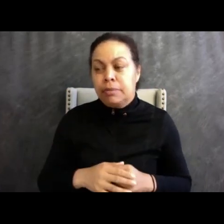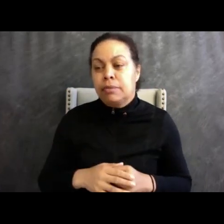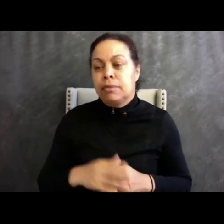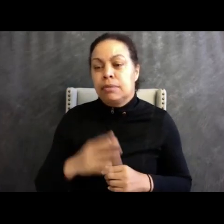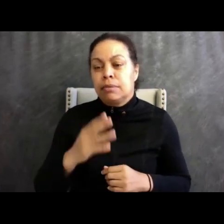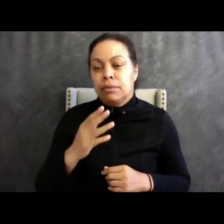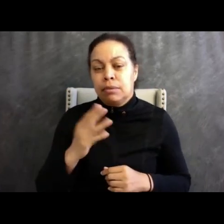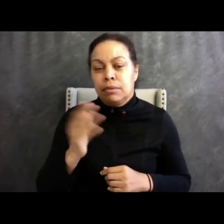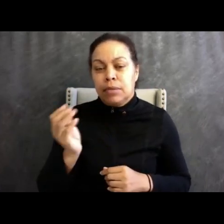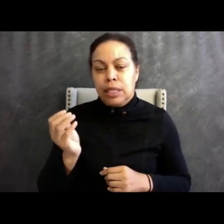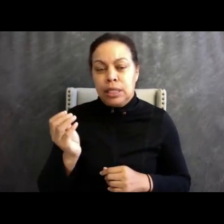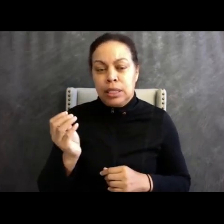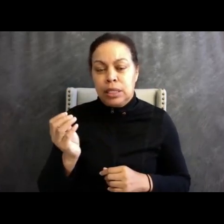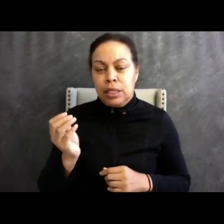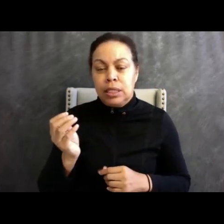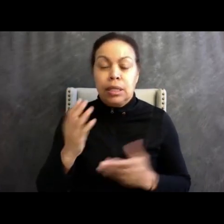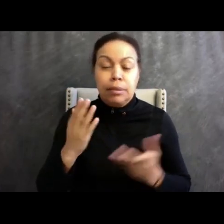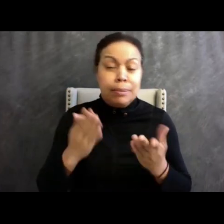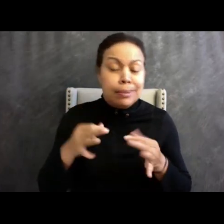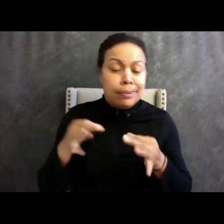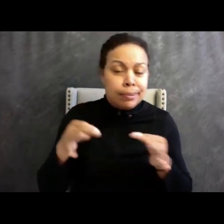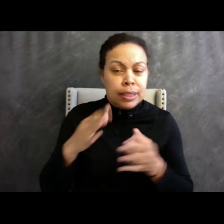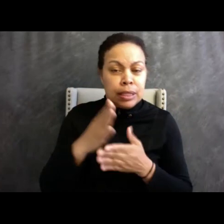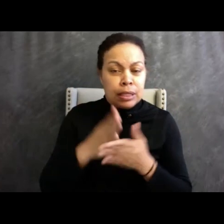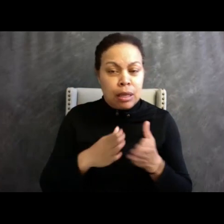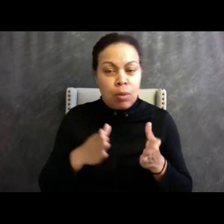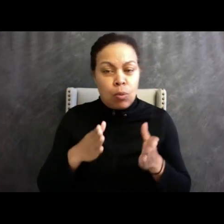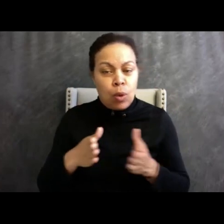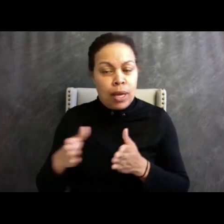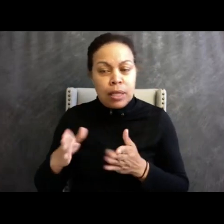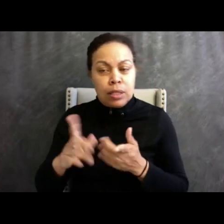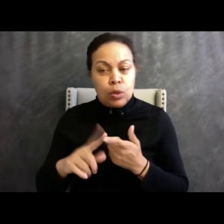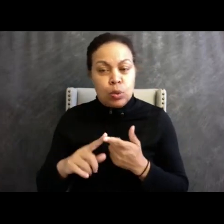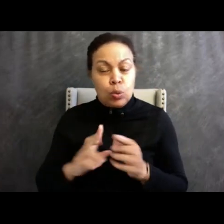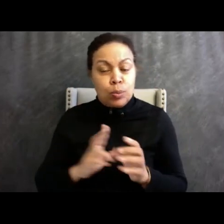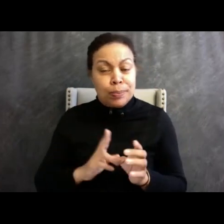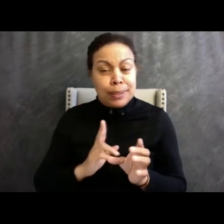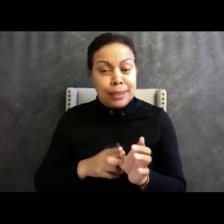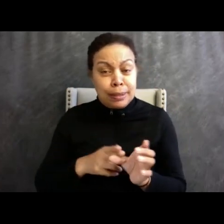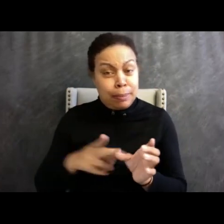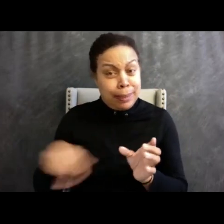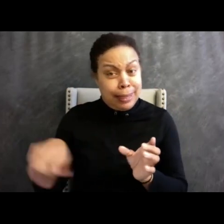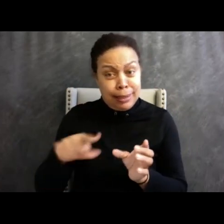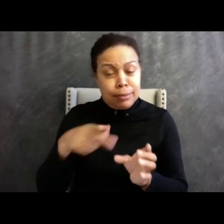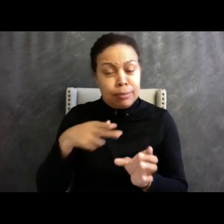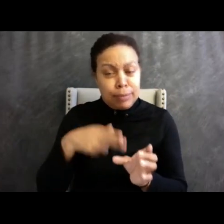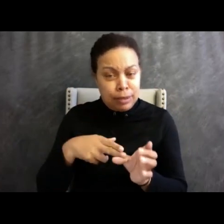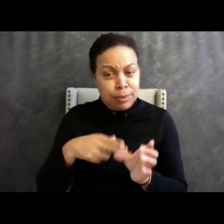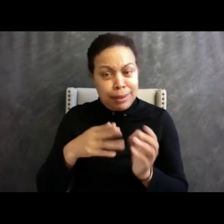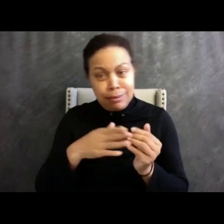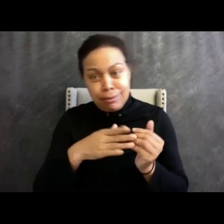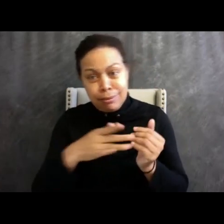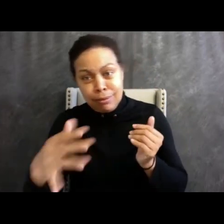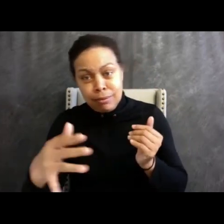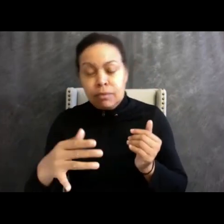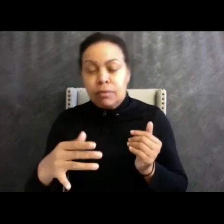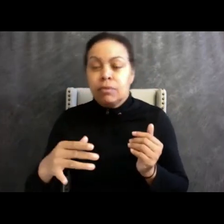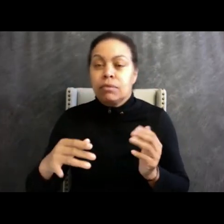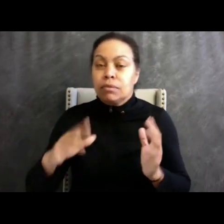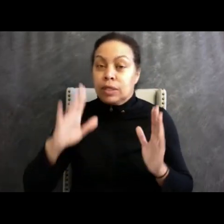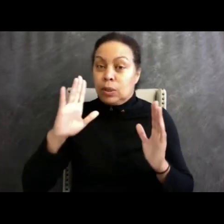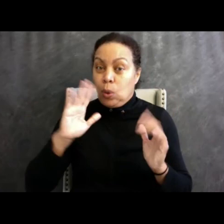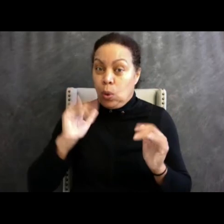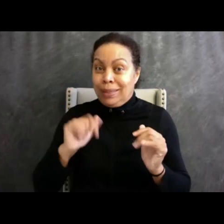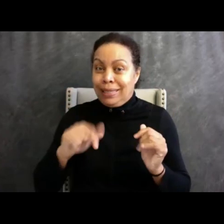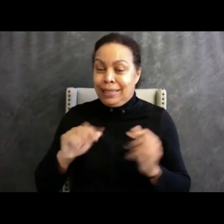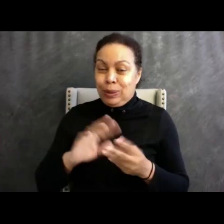and maybe describe some ways that you can participate. Ideally, we will take these stories and we will